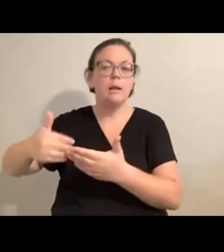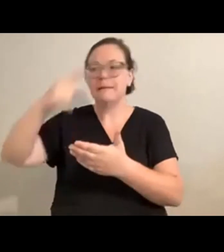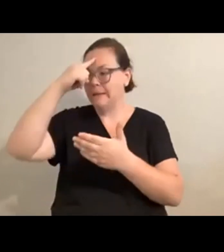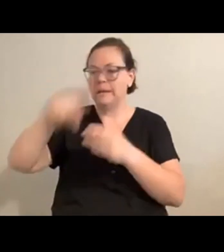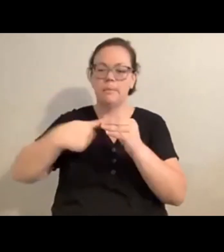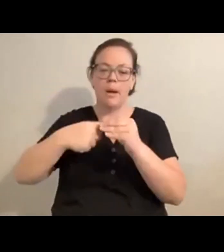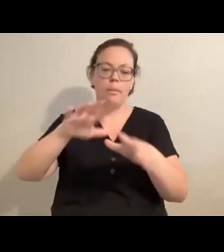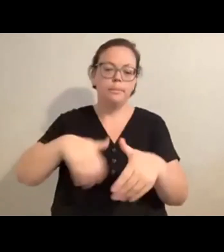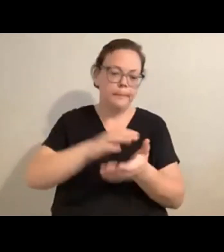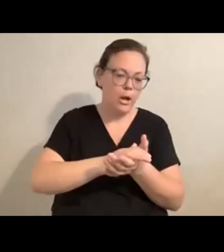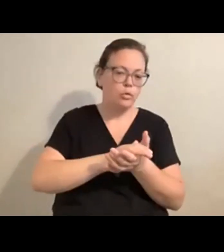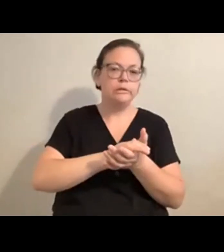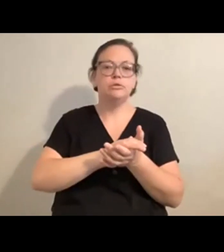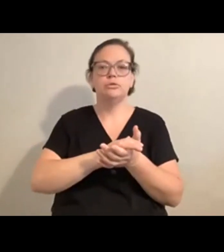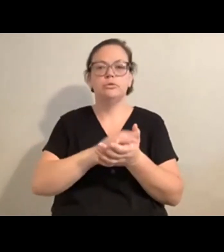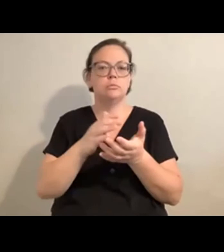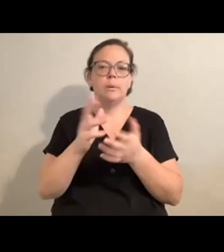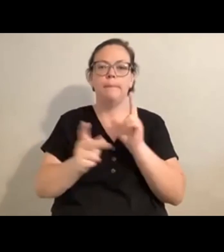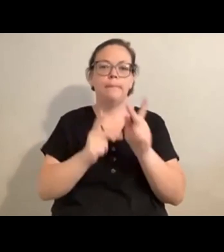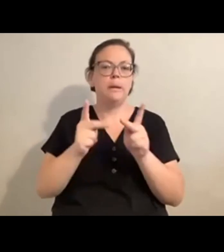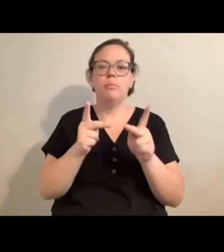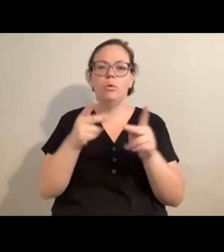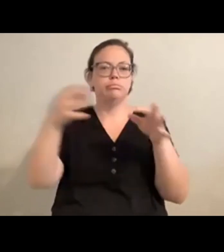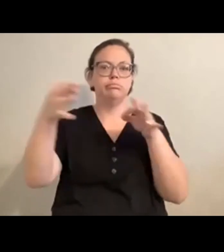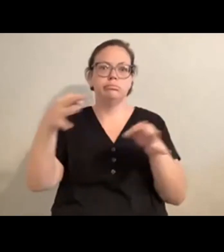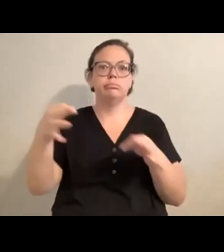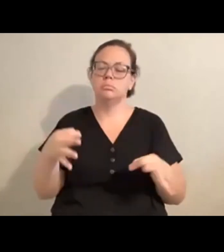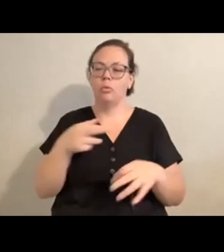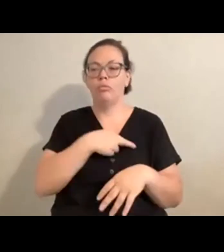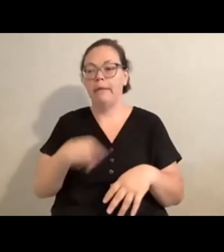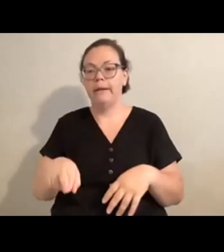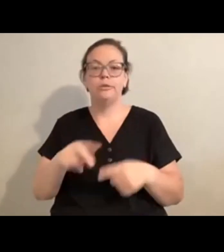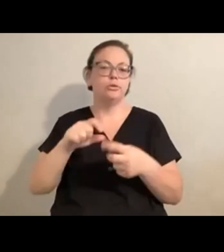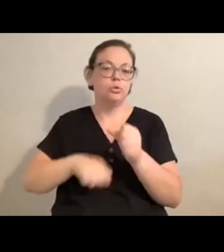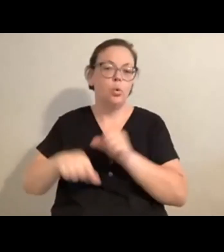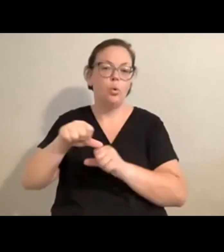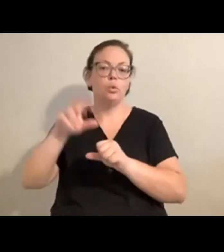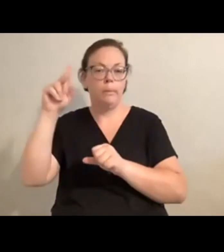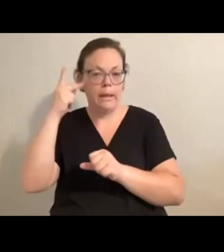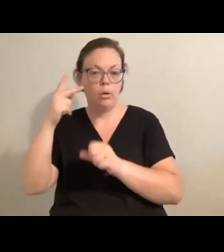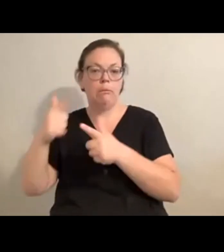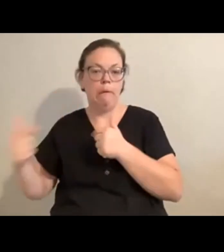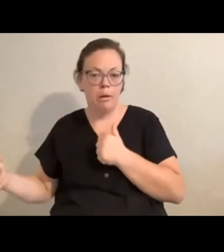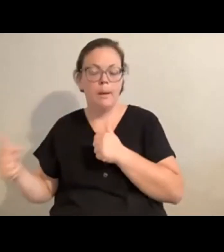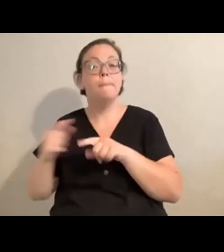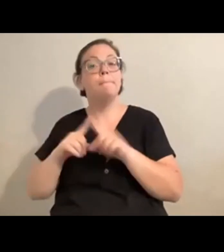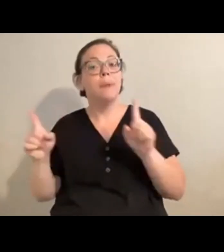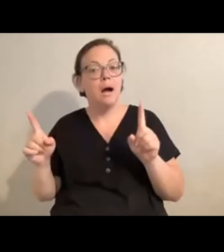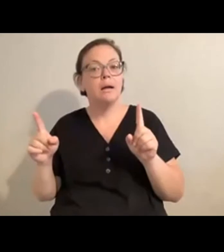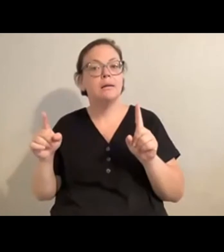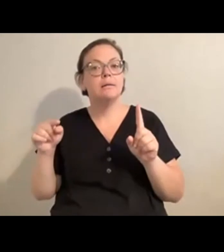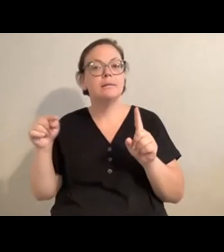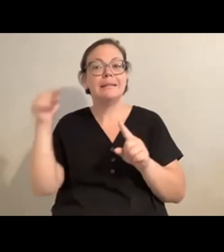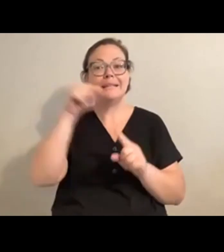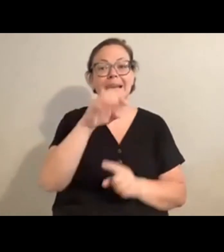marriage, people ascribe all sorts of things, religious, social, political, but all Essex says in here, or